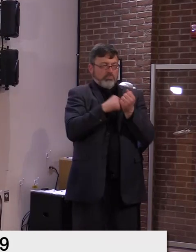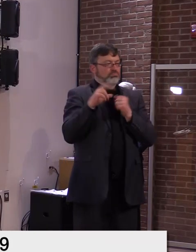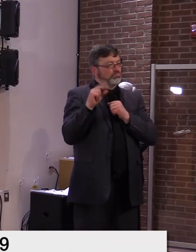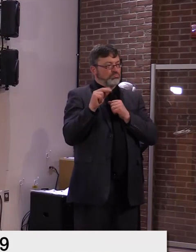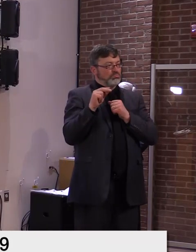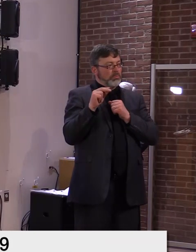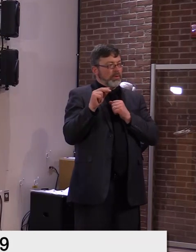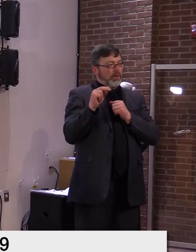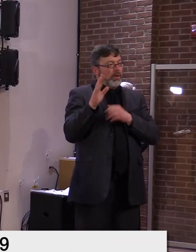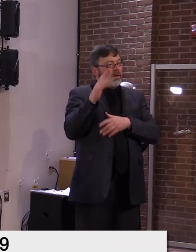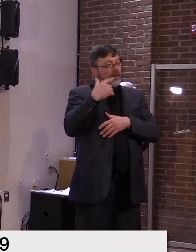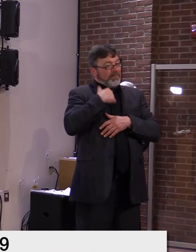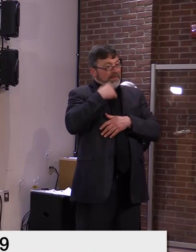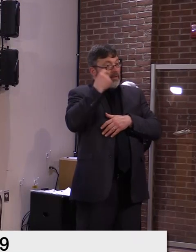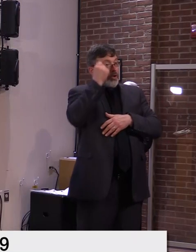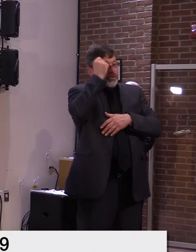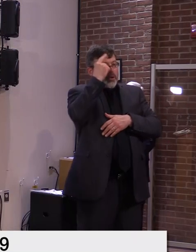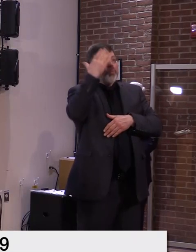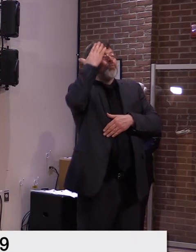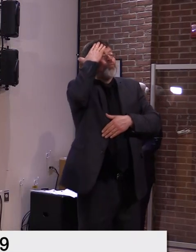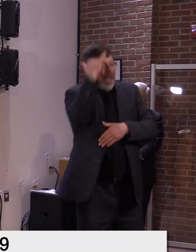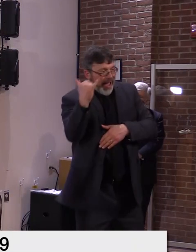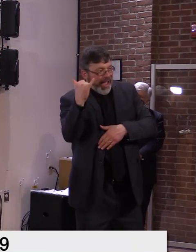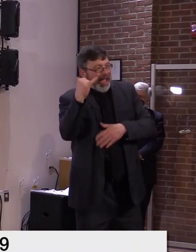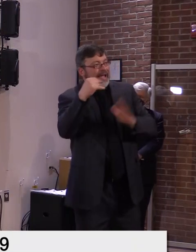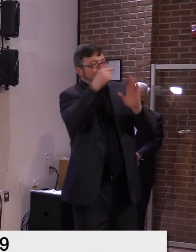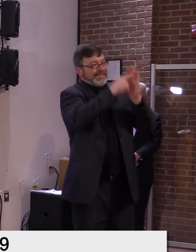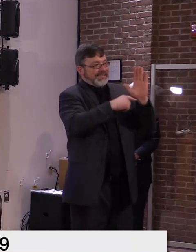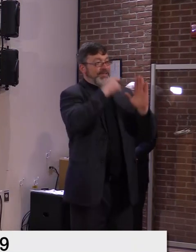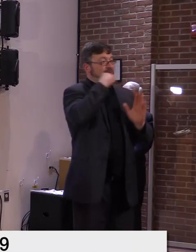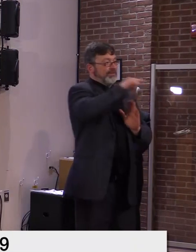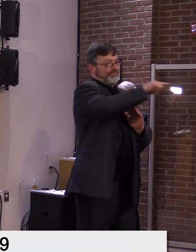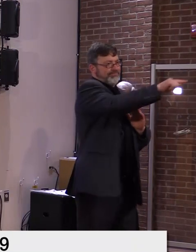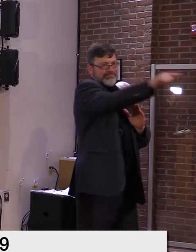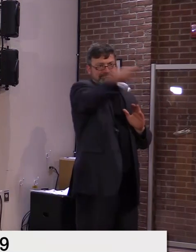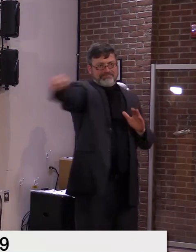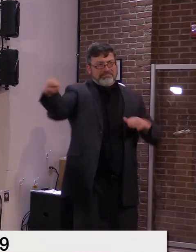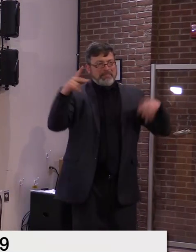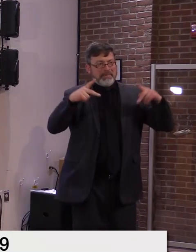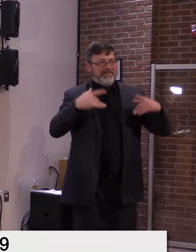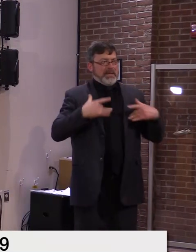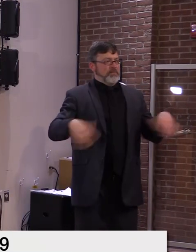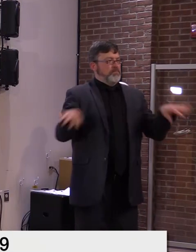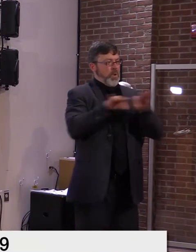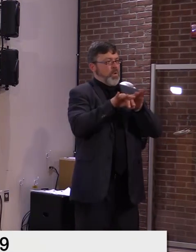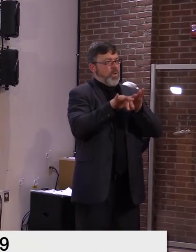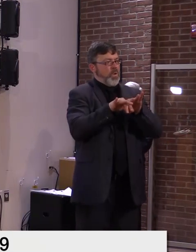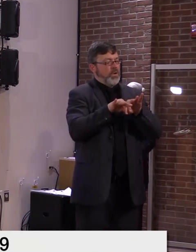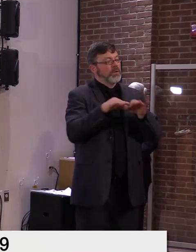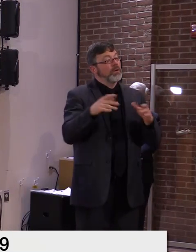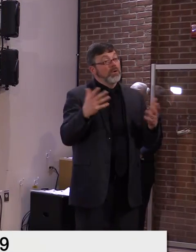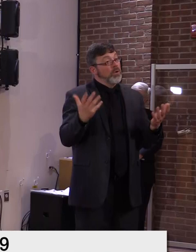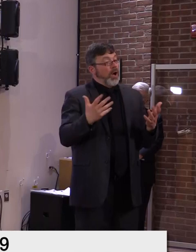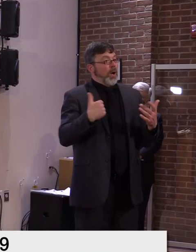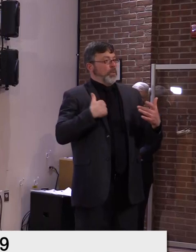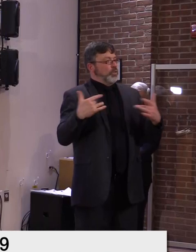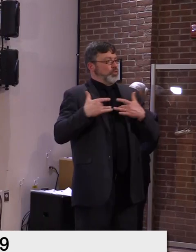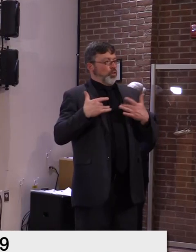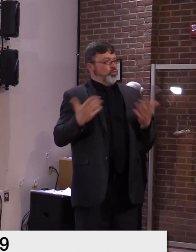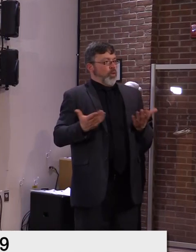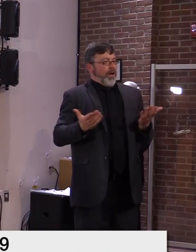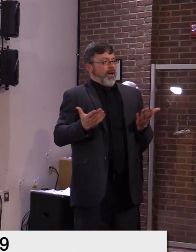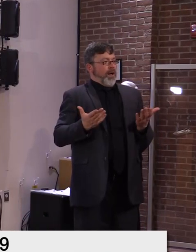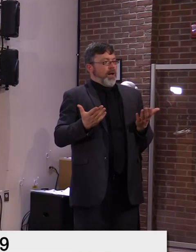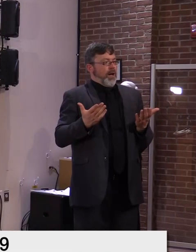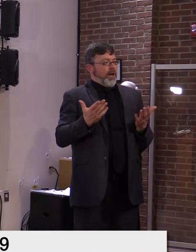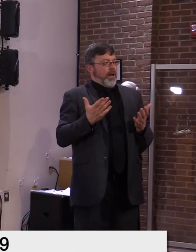why many think it's essential, but I am a little concerned about what this does to some of the smaller